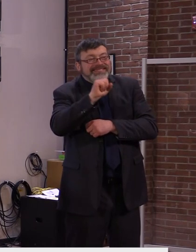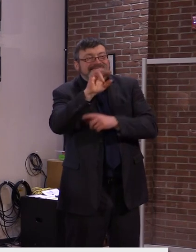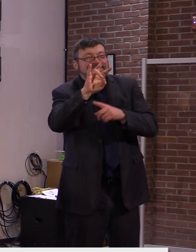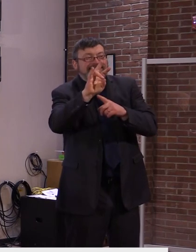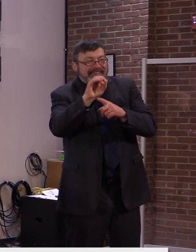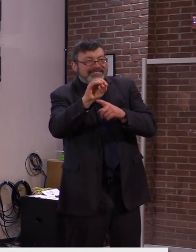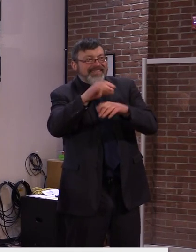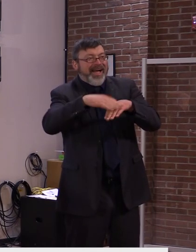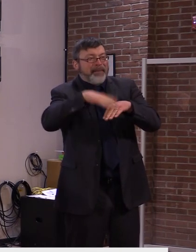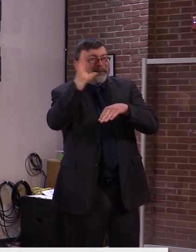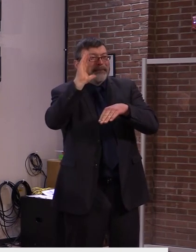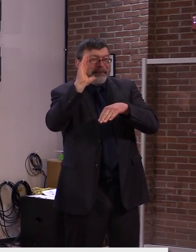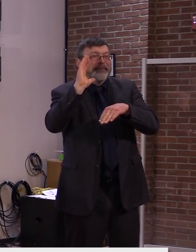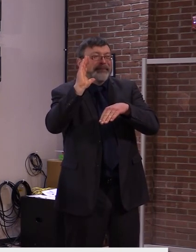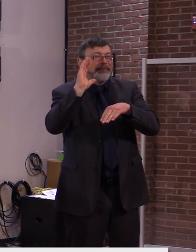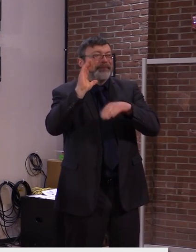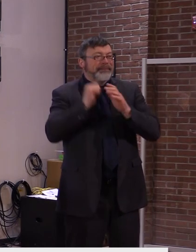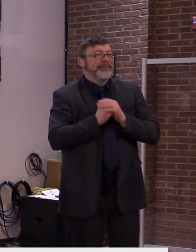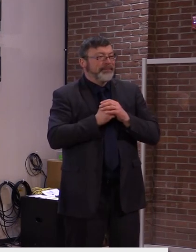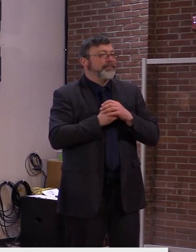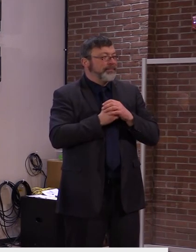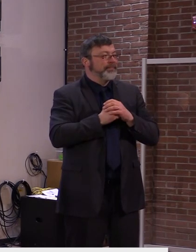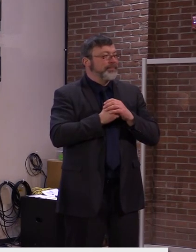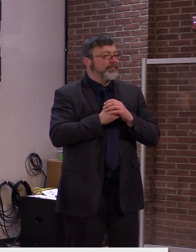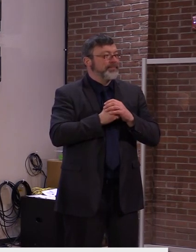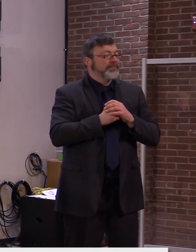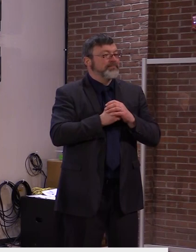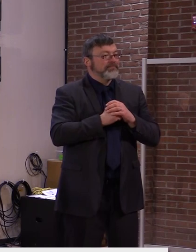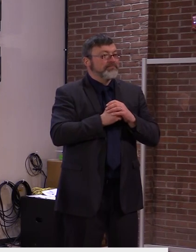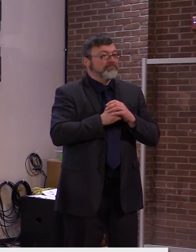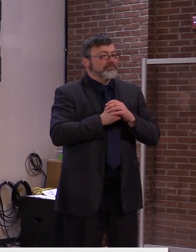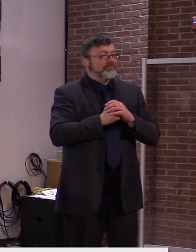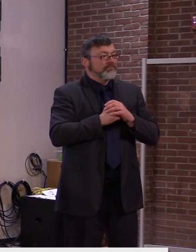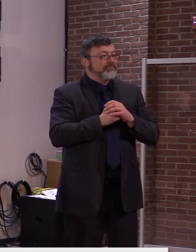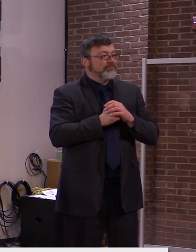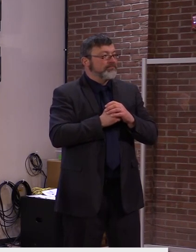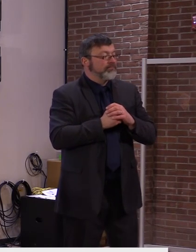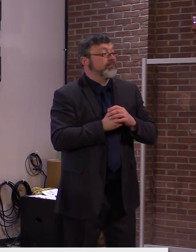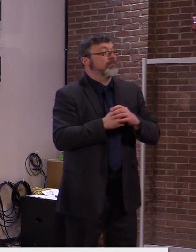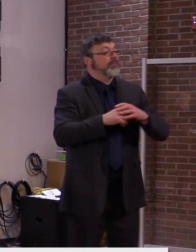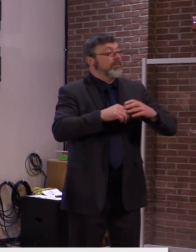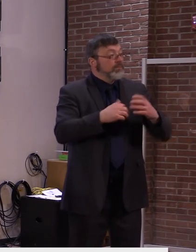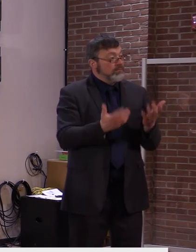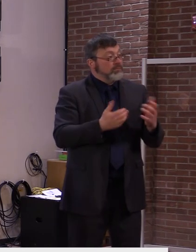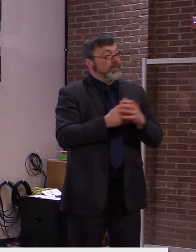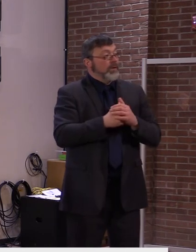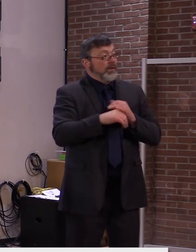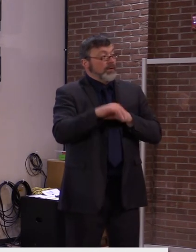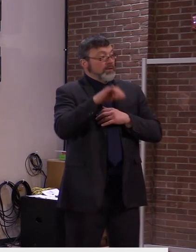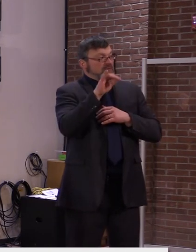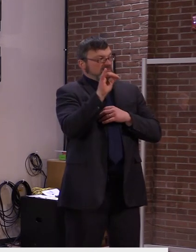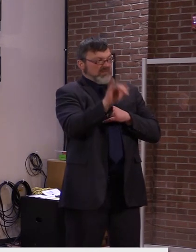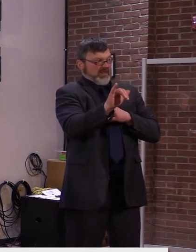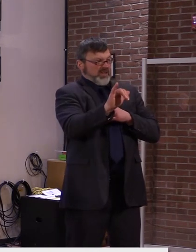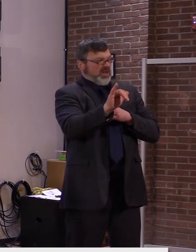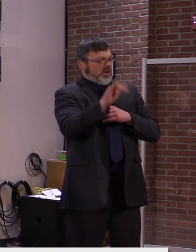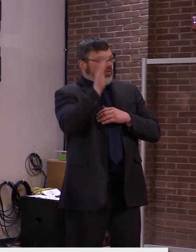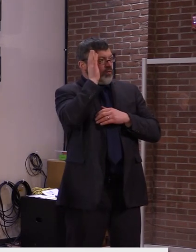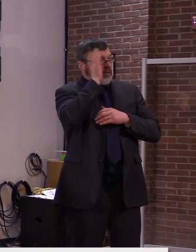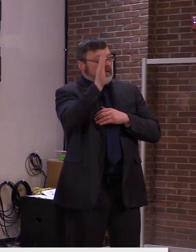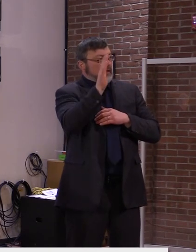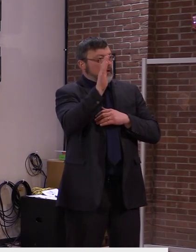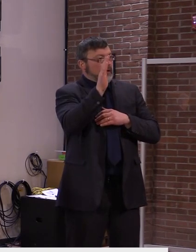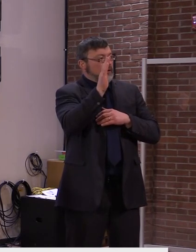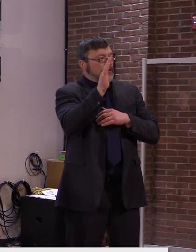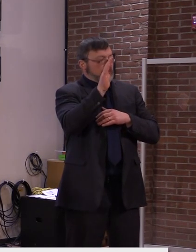directly from the federal government above and beyond our state allocation. They received 2,000 doses and